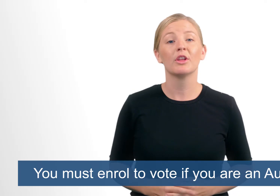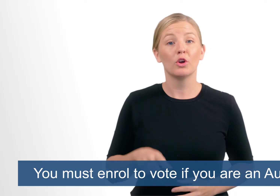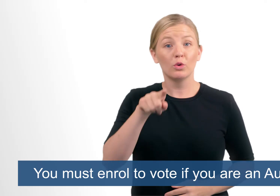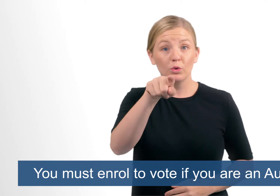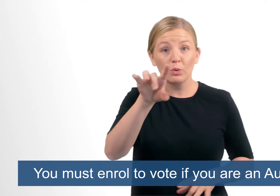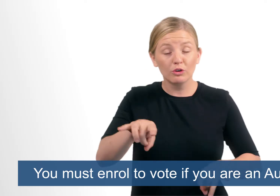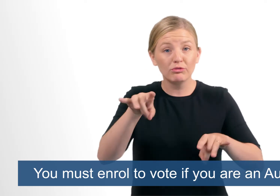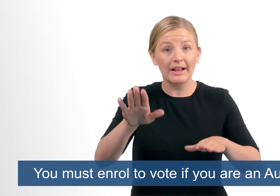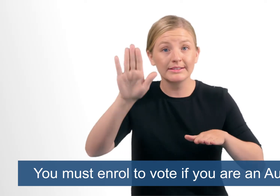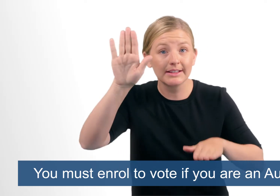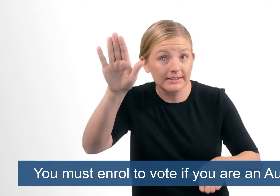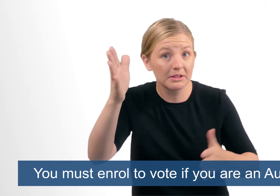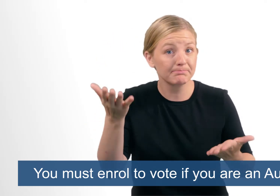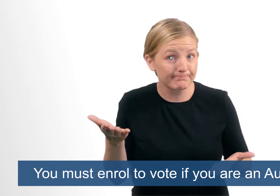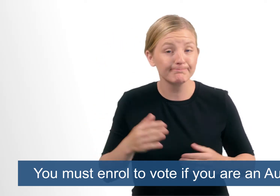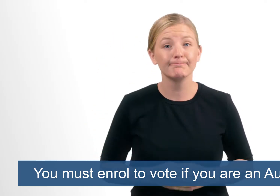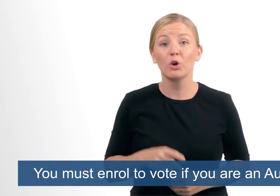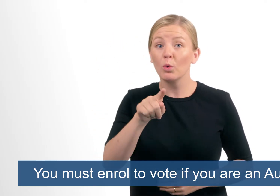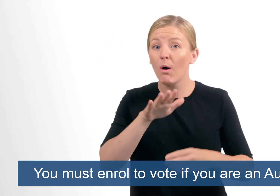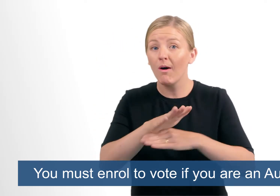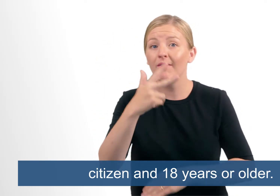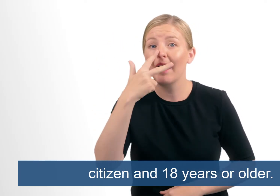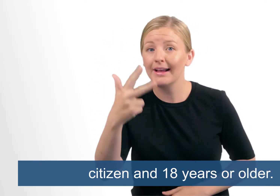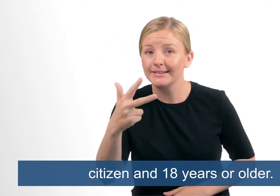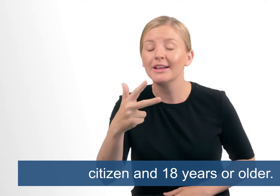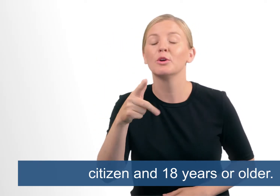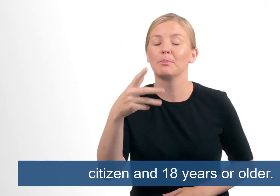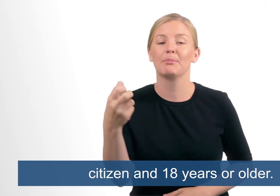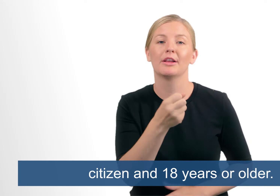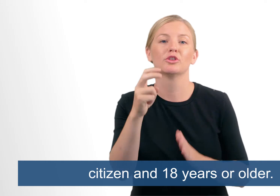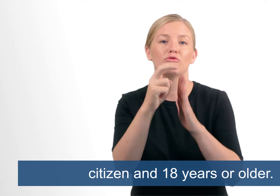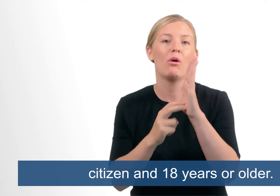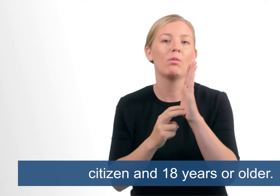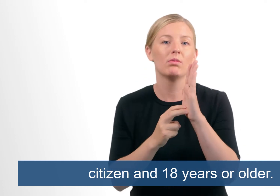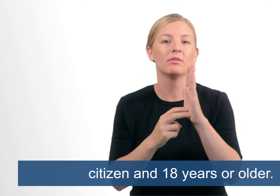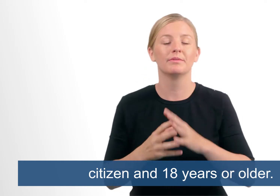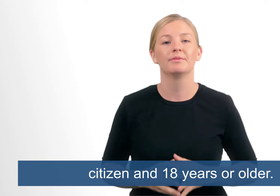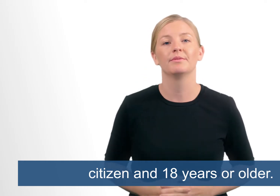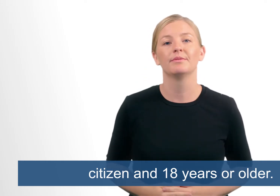You must enrol to vote if you are an Australian citizen and 18 years or older.